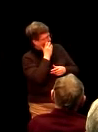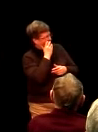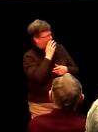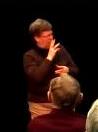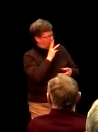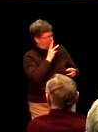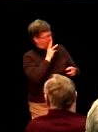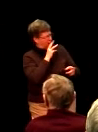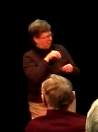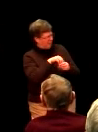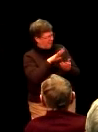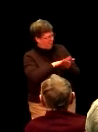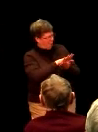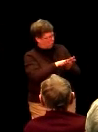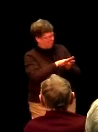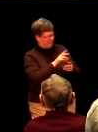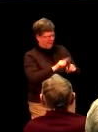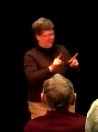On the other side